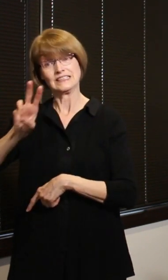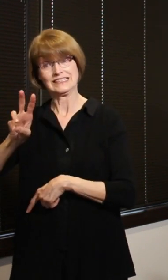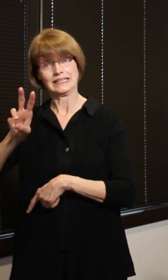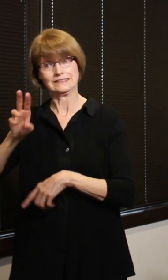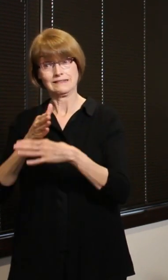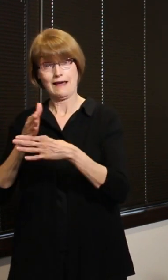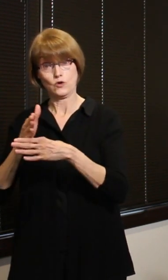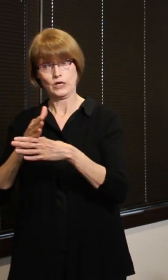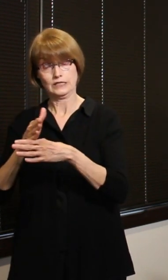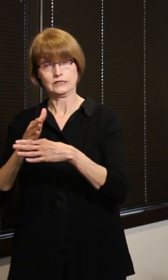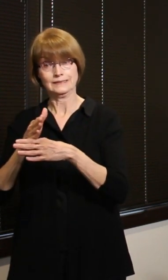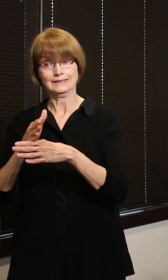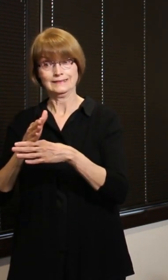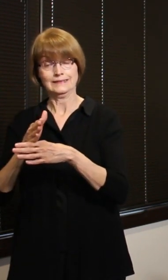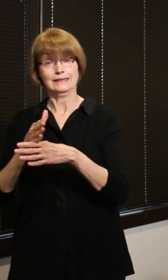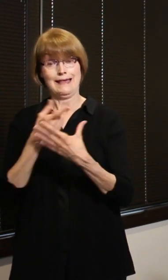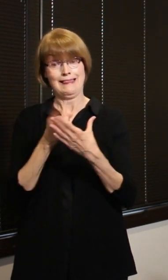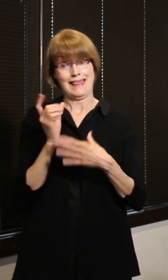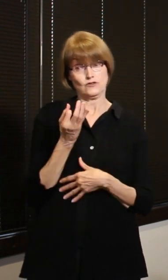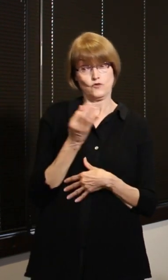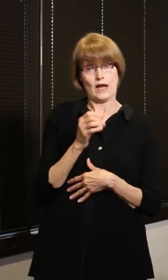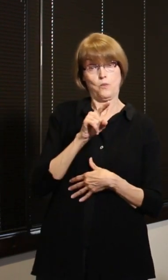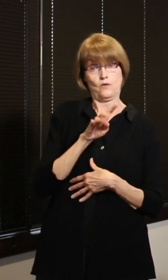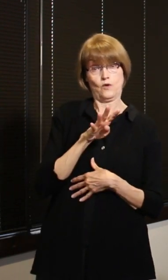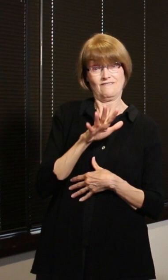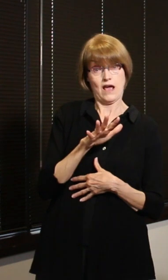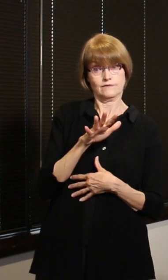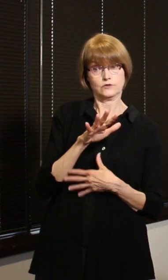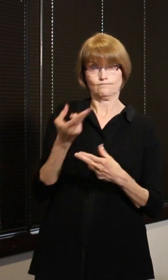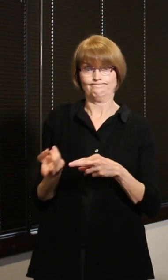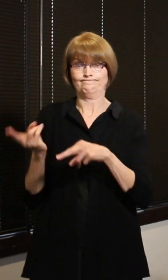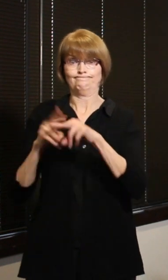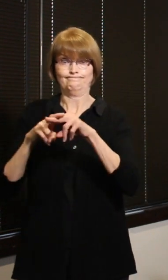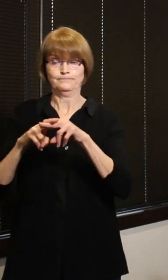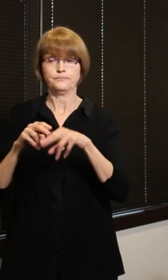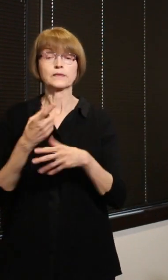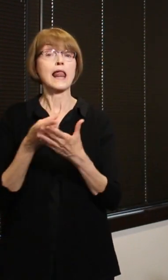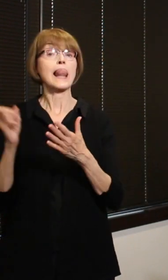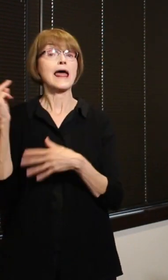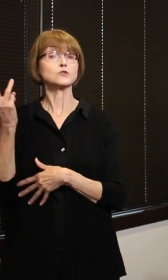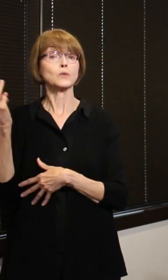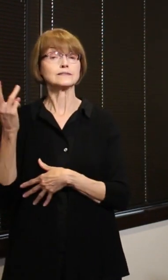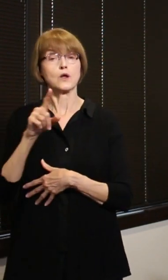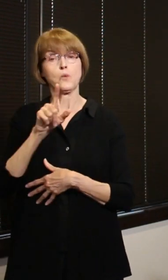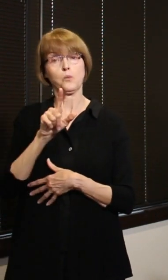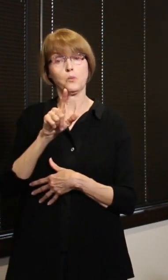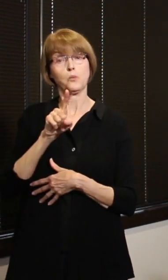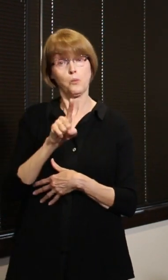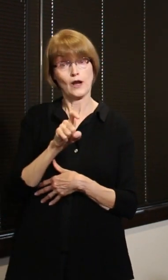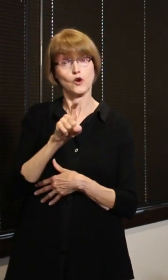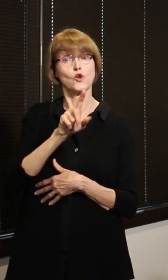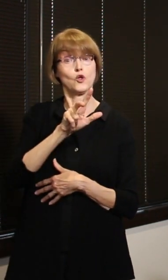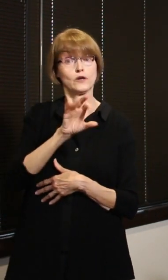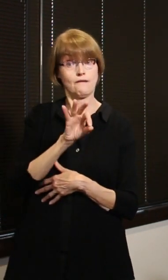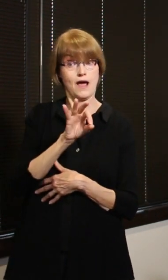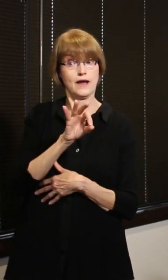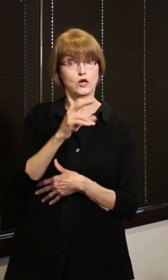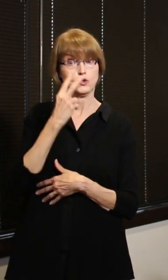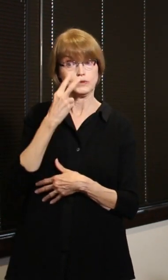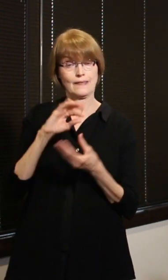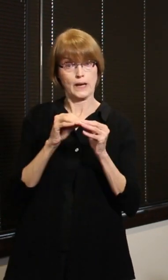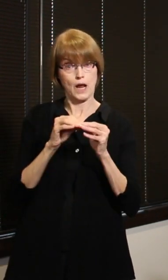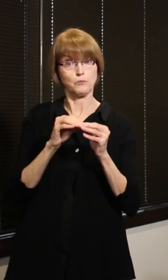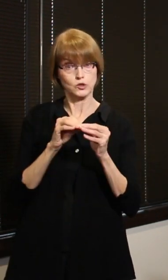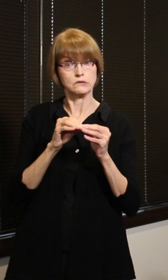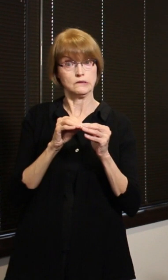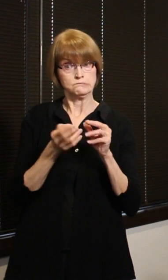from 145 on Friday when we last spoke. And last Wednesday it was at 139, so you can see how that number